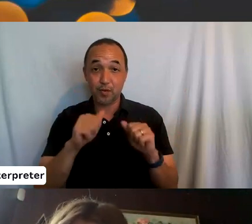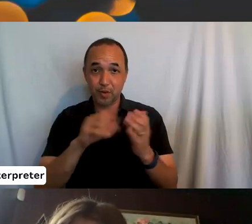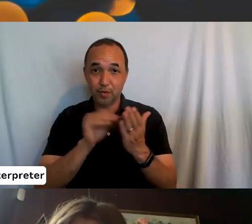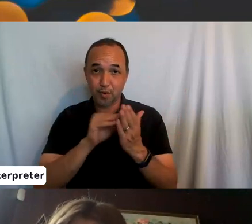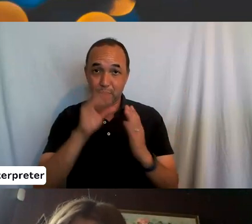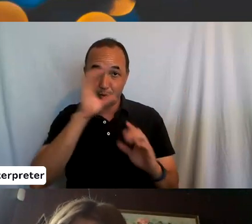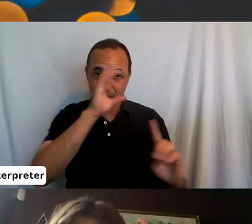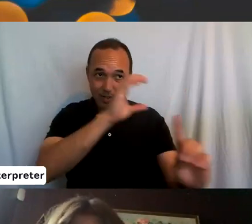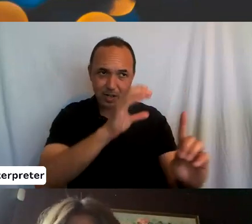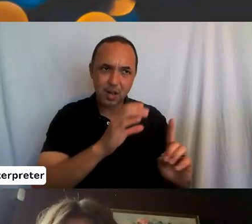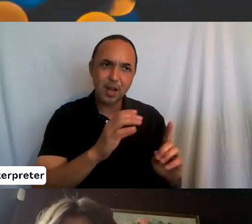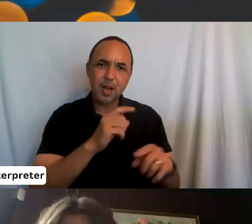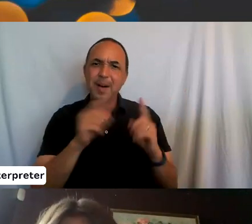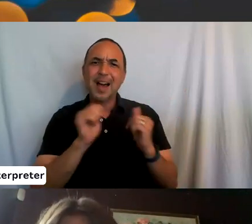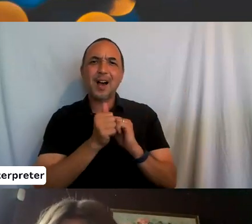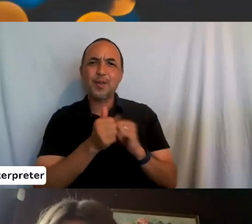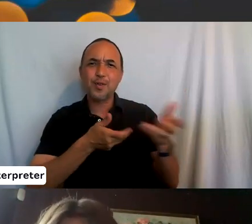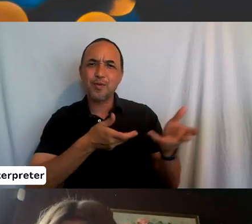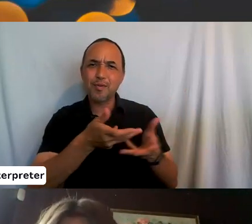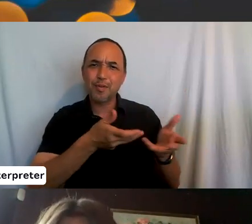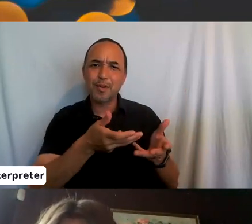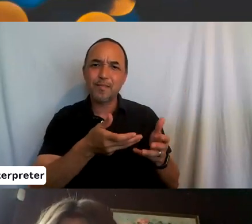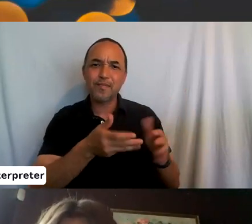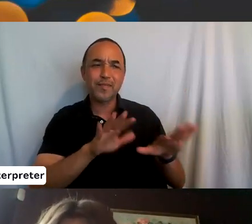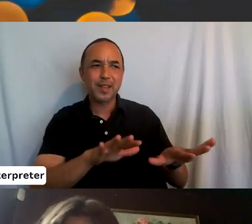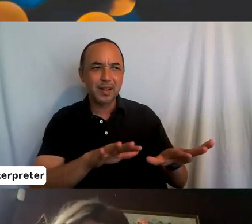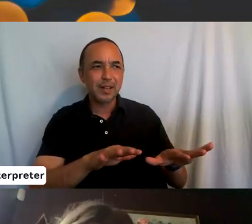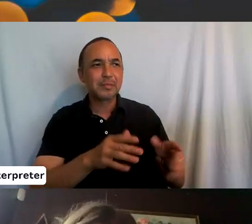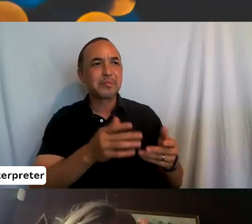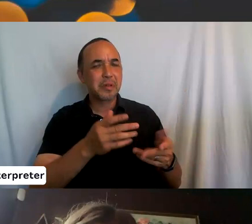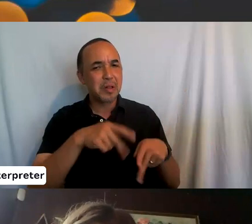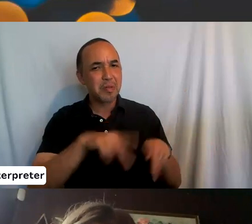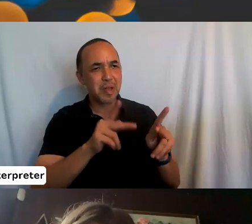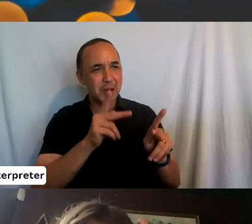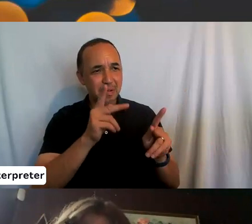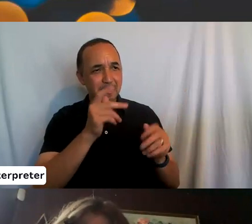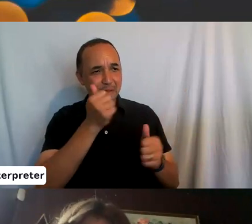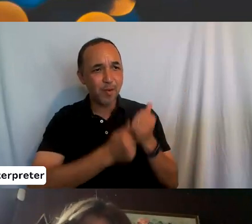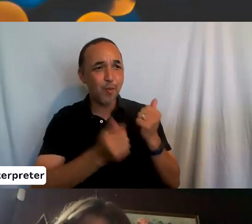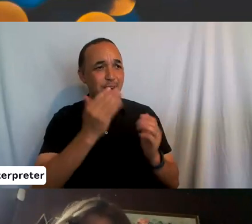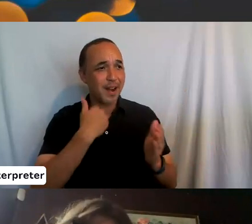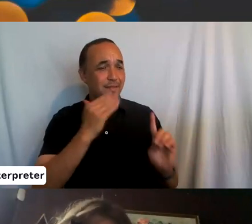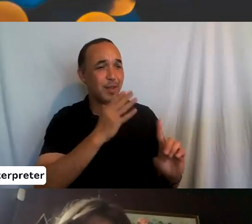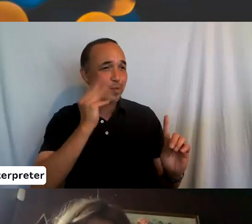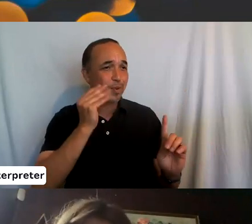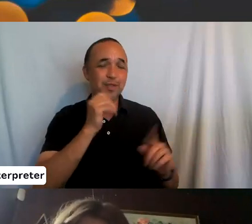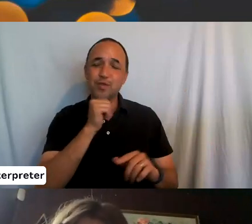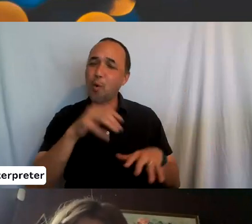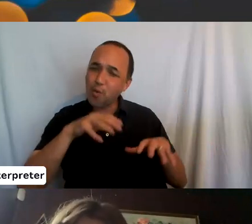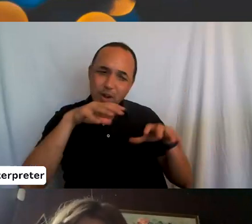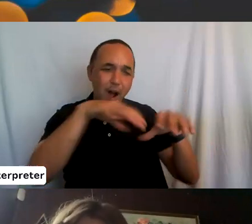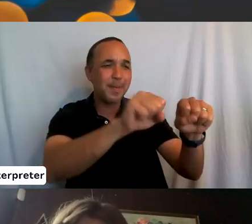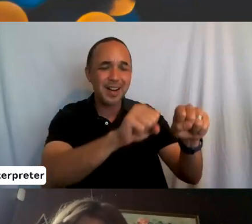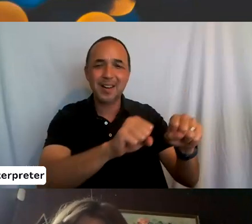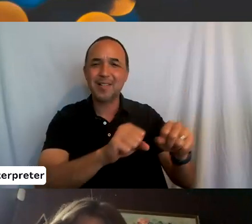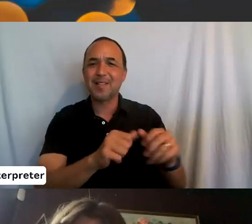about those things with folks about like, make sure you give everybody space and don't be the one who's like, kind of like dominating. Do you have any tips about how to